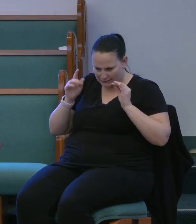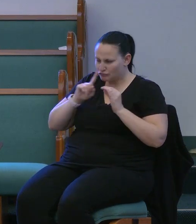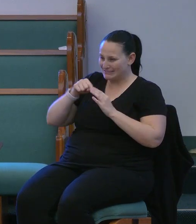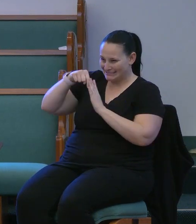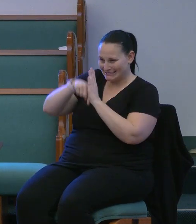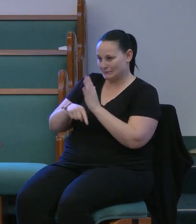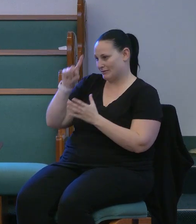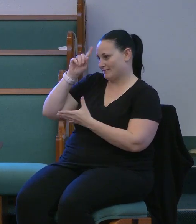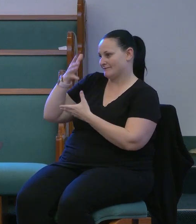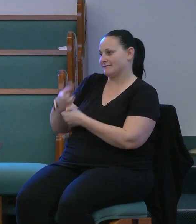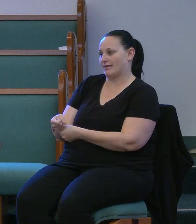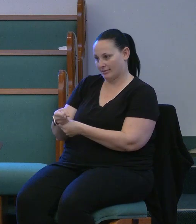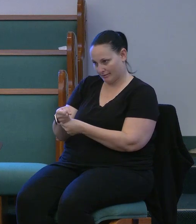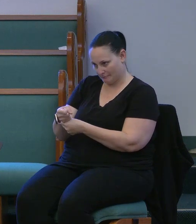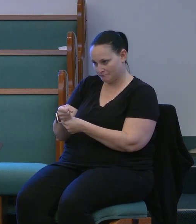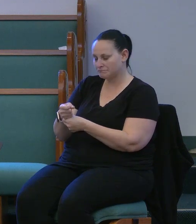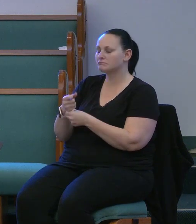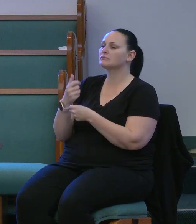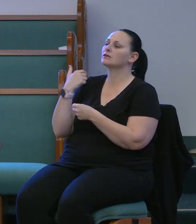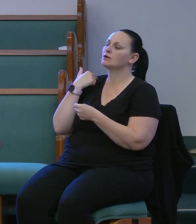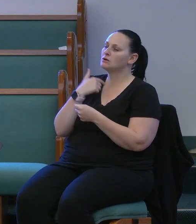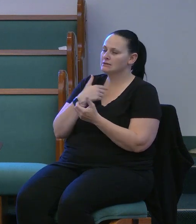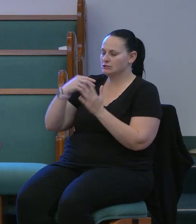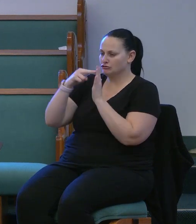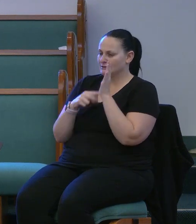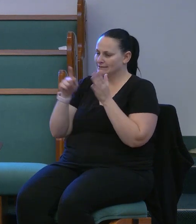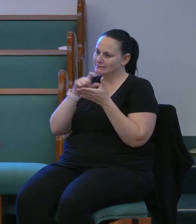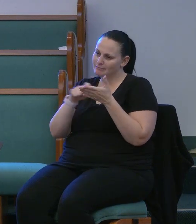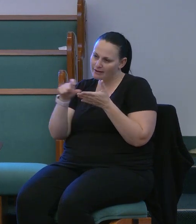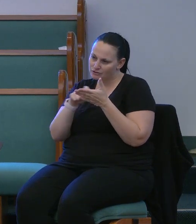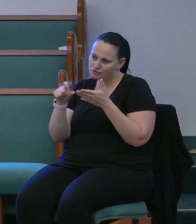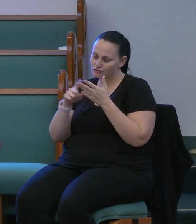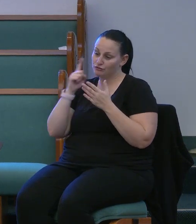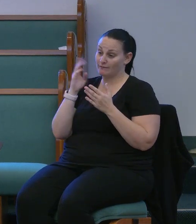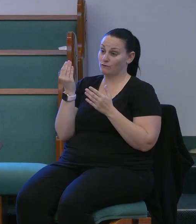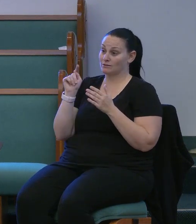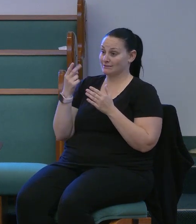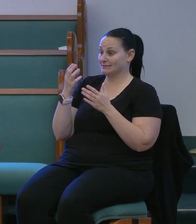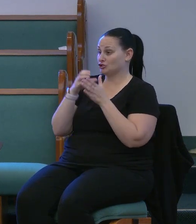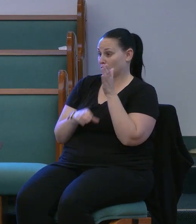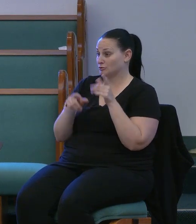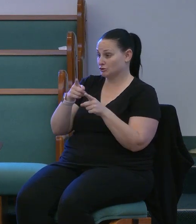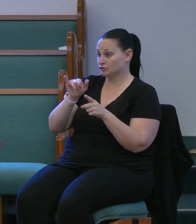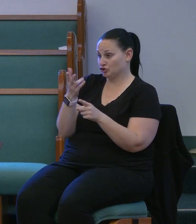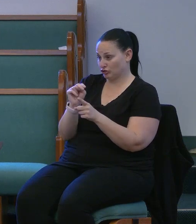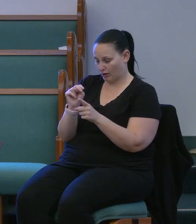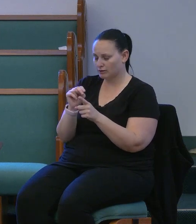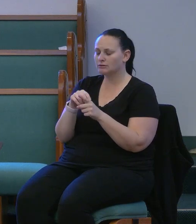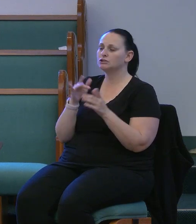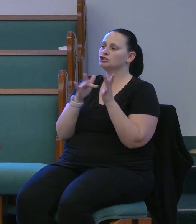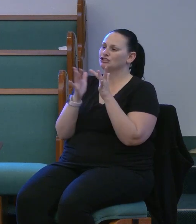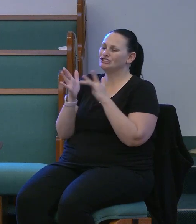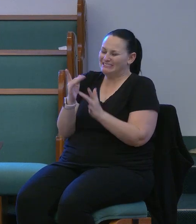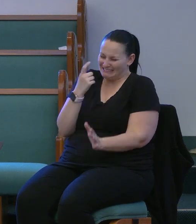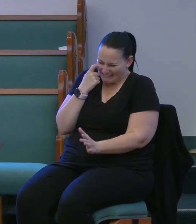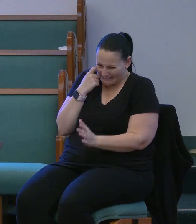faith. As we approach this passage in the 14th chapter of John, Jesus has